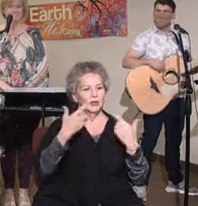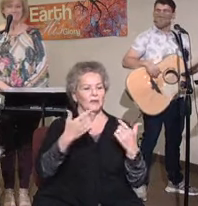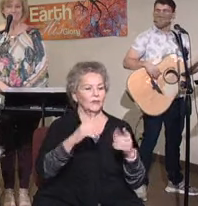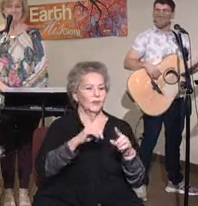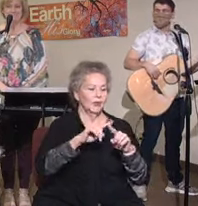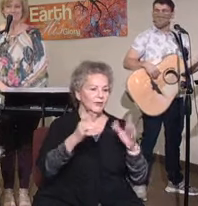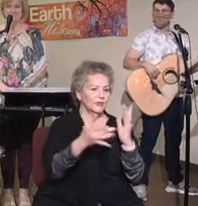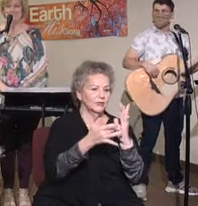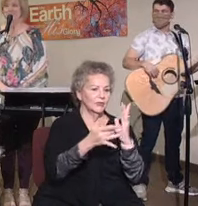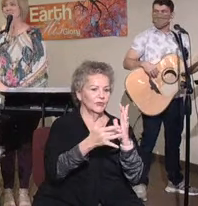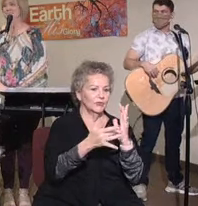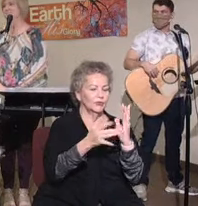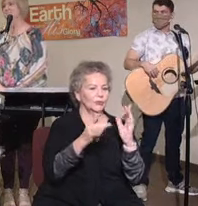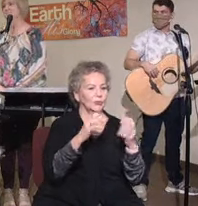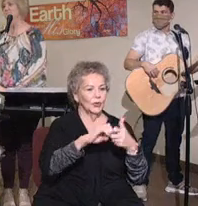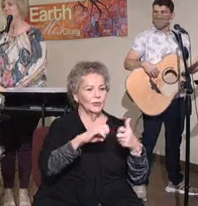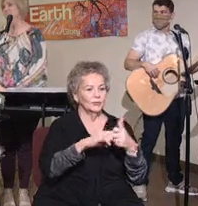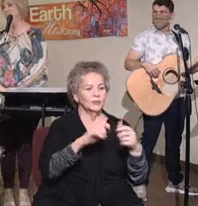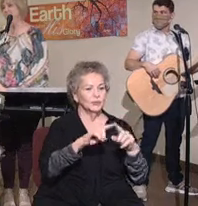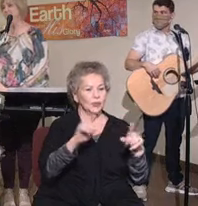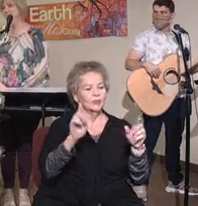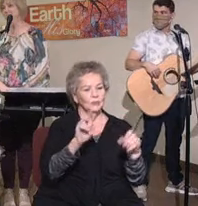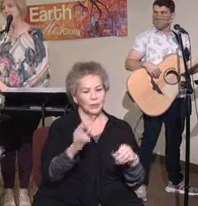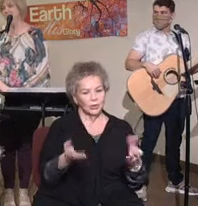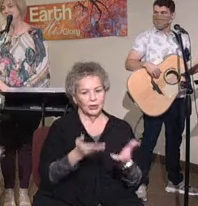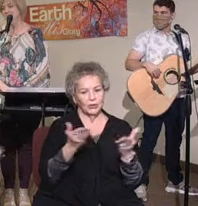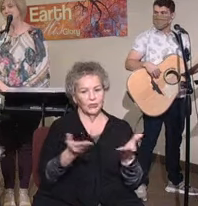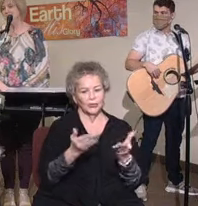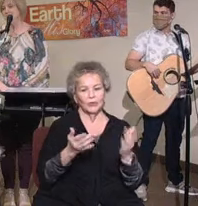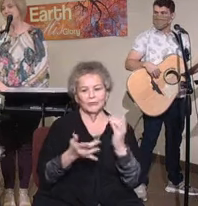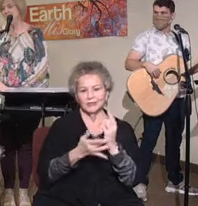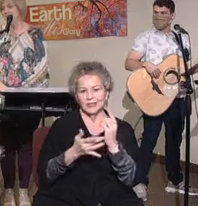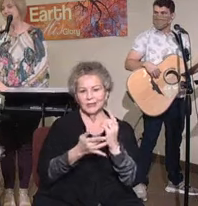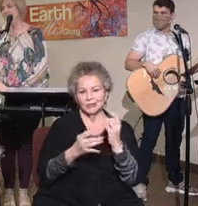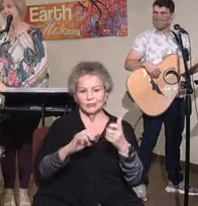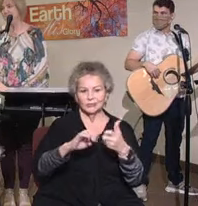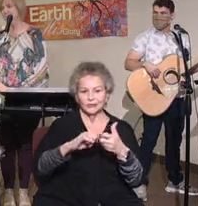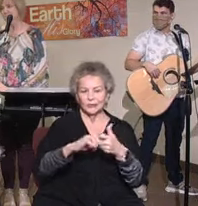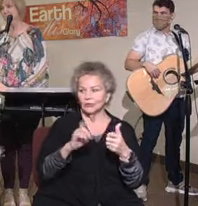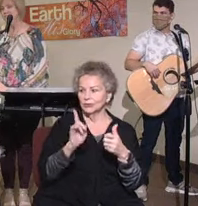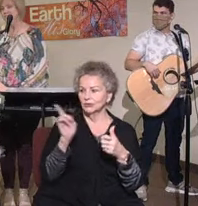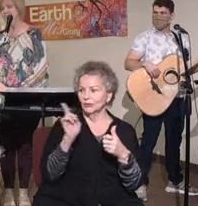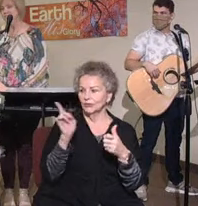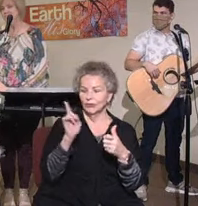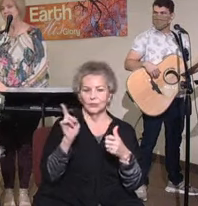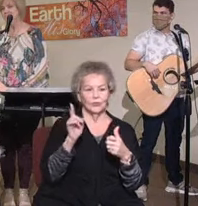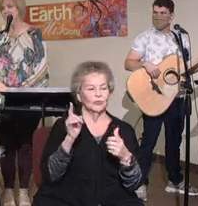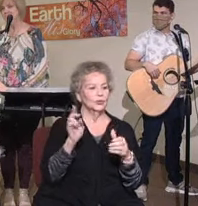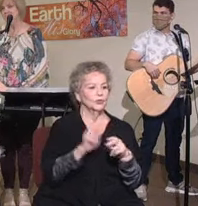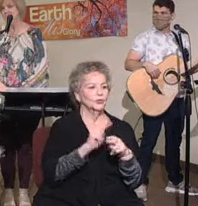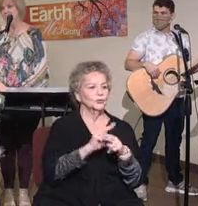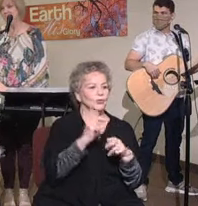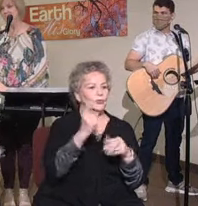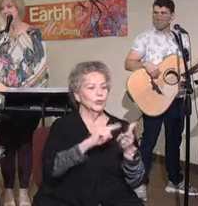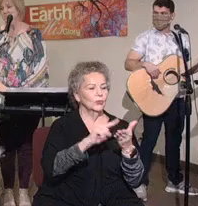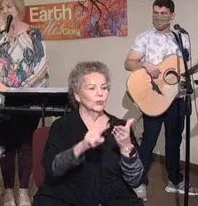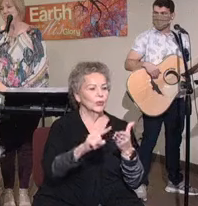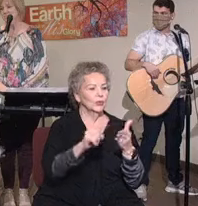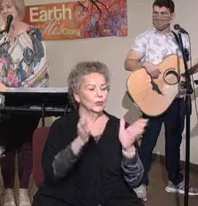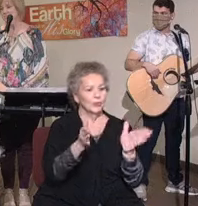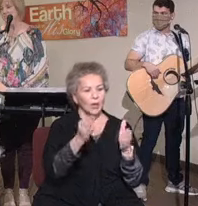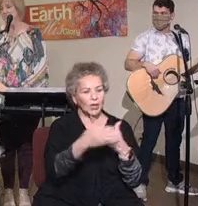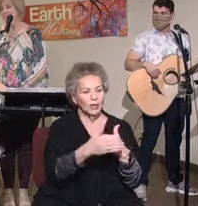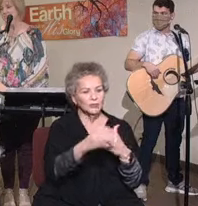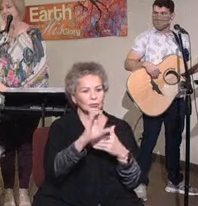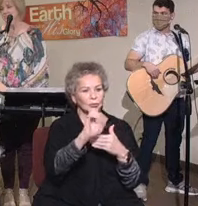here. We're having a little technical difficulties over here. We've either got we only used this 1 week, and either a box or a cord or something